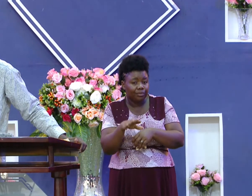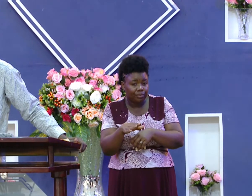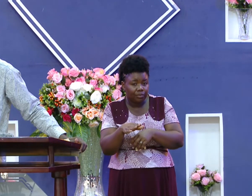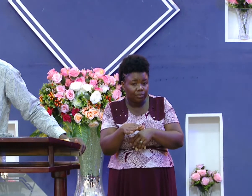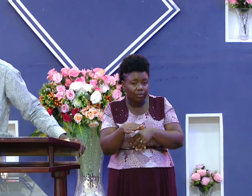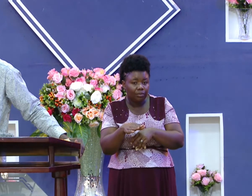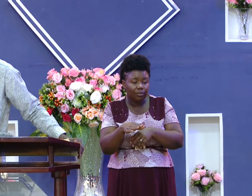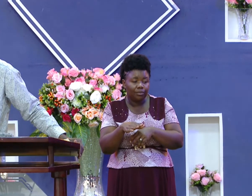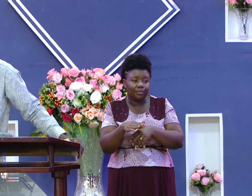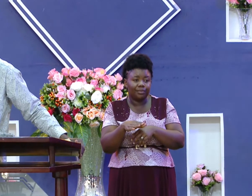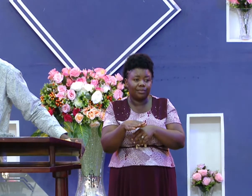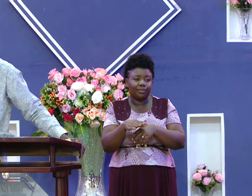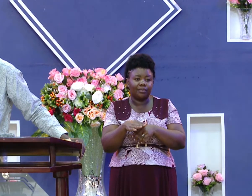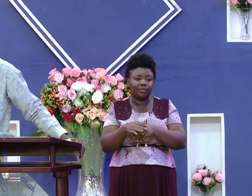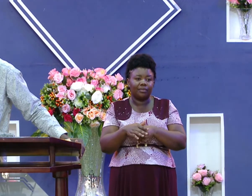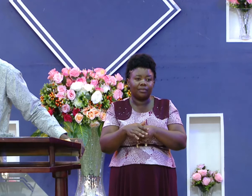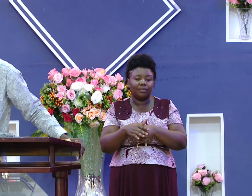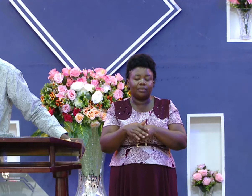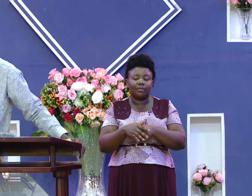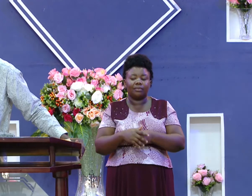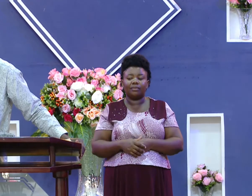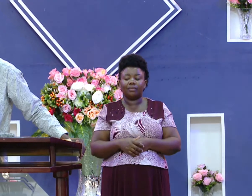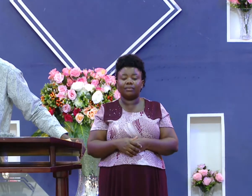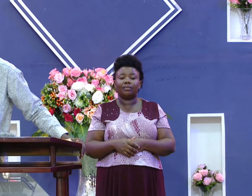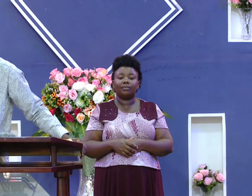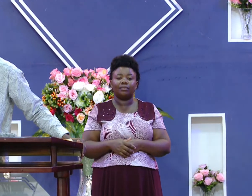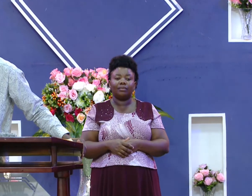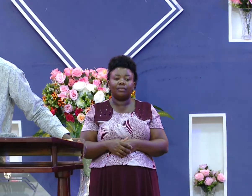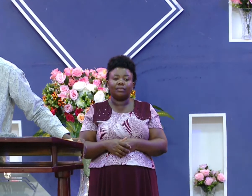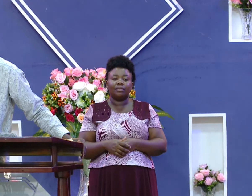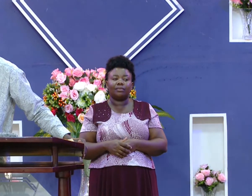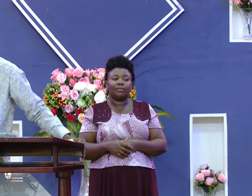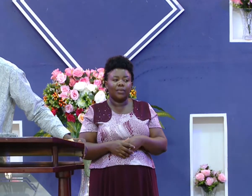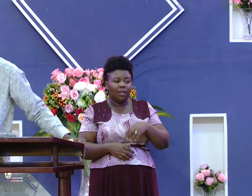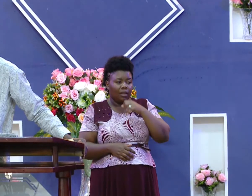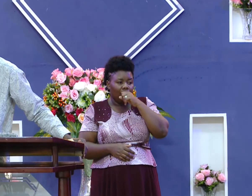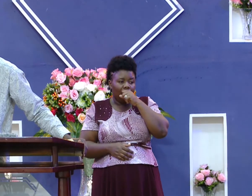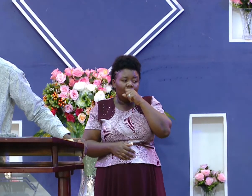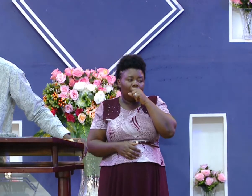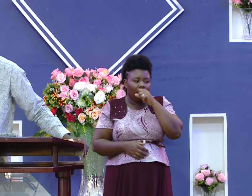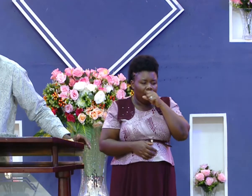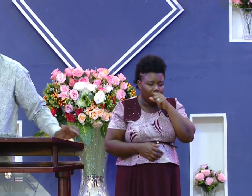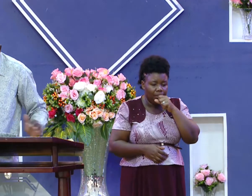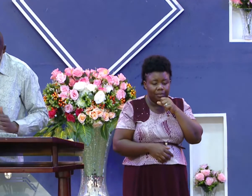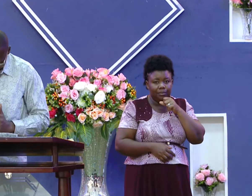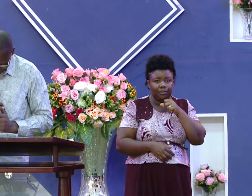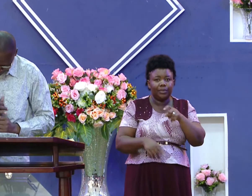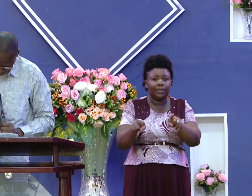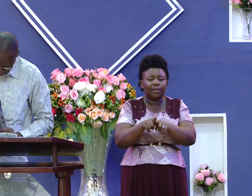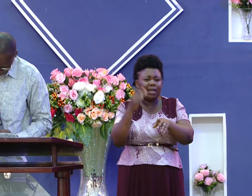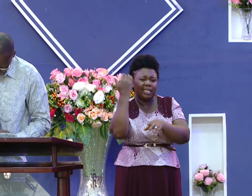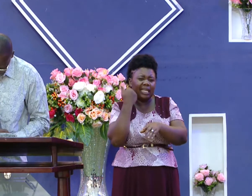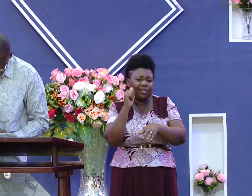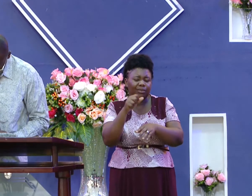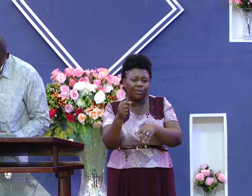When I was about Jamwe, Mudungeri and Say Missili, Buentio, Buendi was an amway, Bayogera Mukama Katunda. As I judged